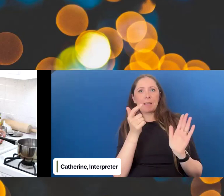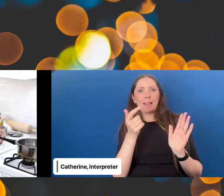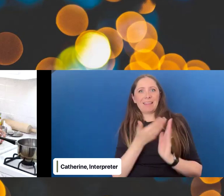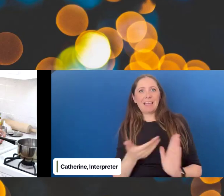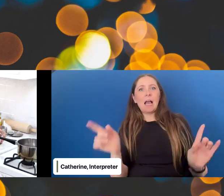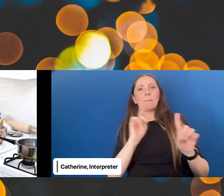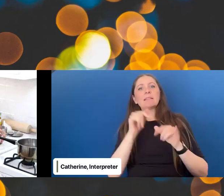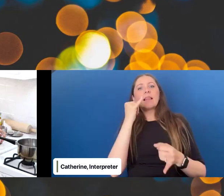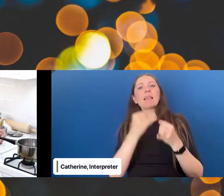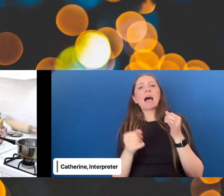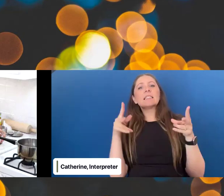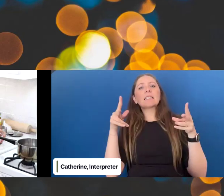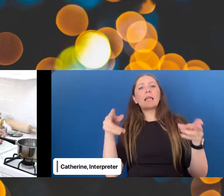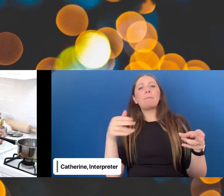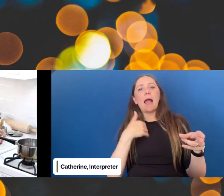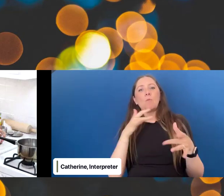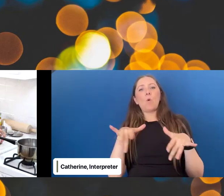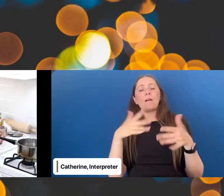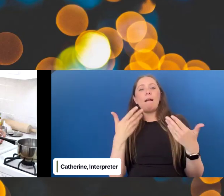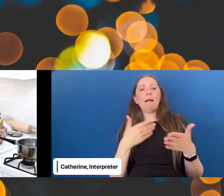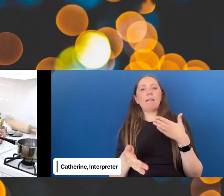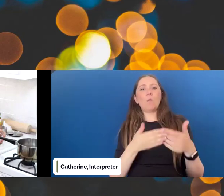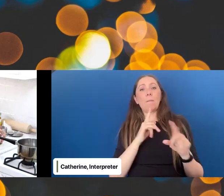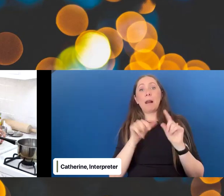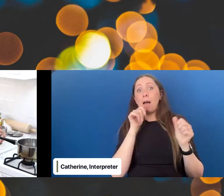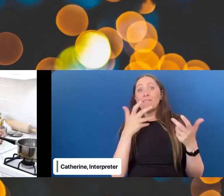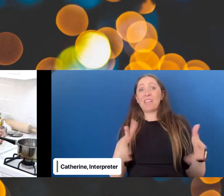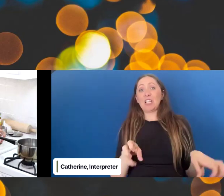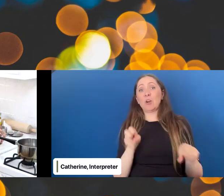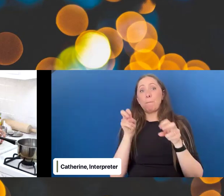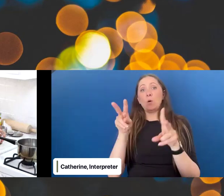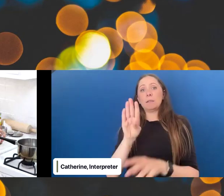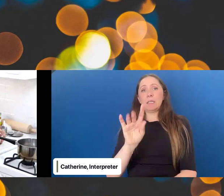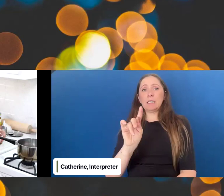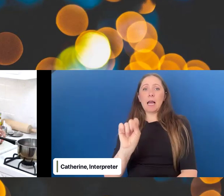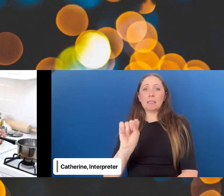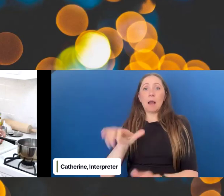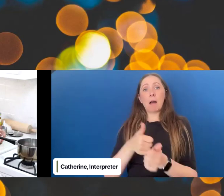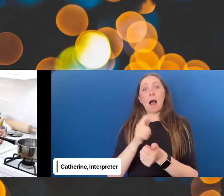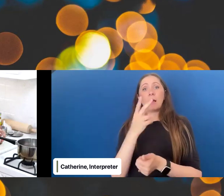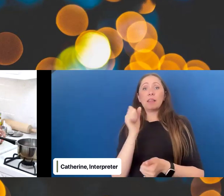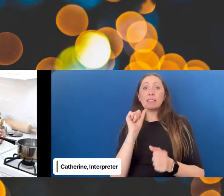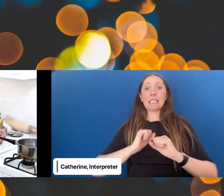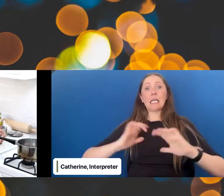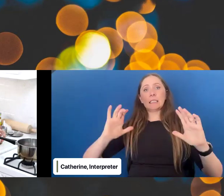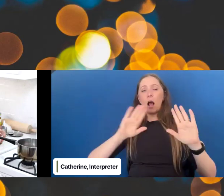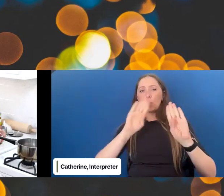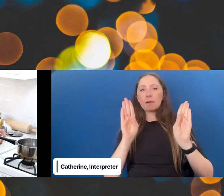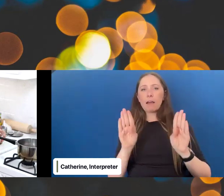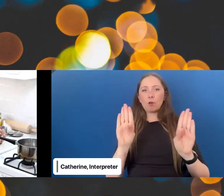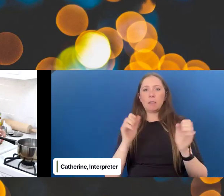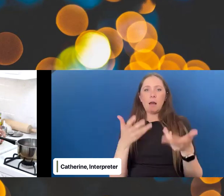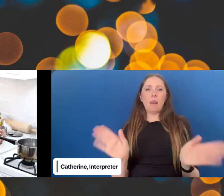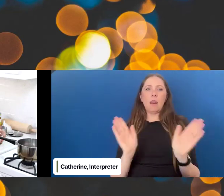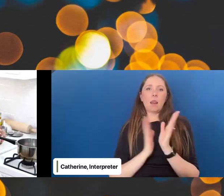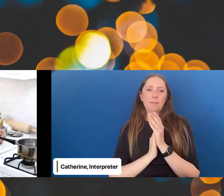clip that I had recorded anyway. But I'm not done posting BTS, you guys. I don't think I'll ever be done, to be honest with you.